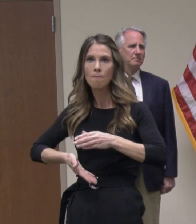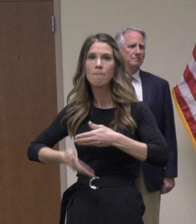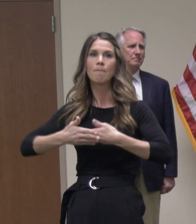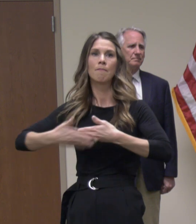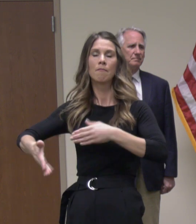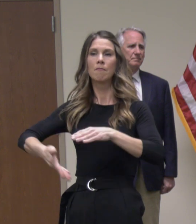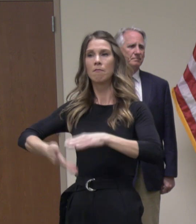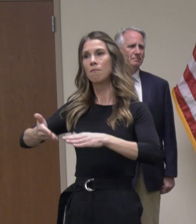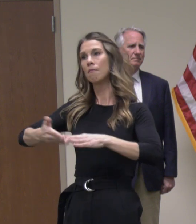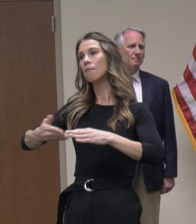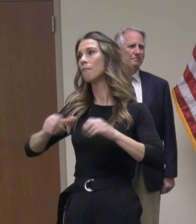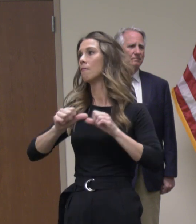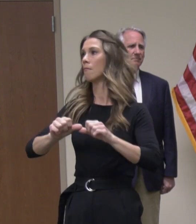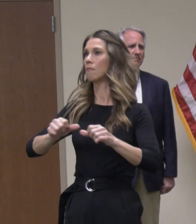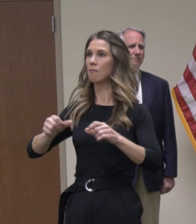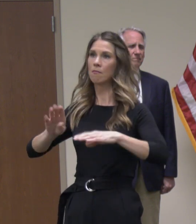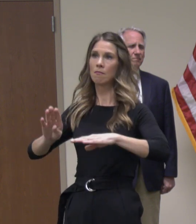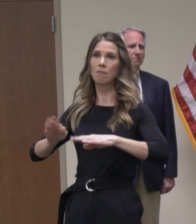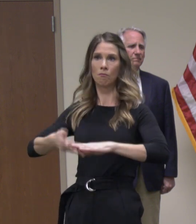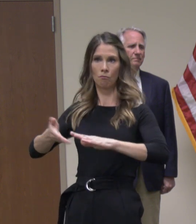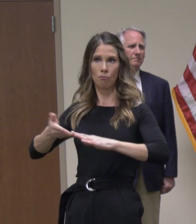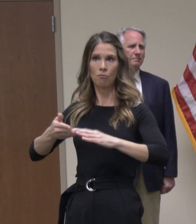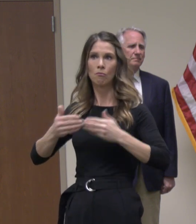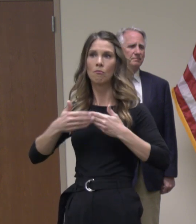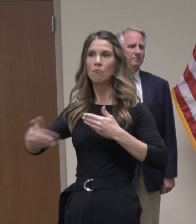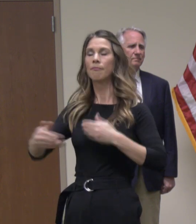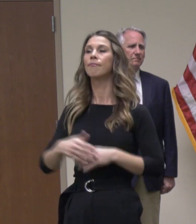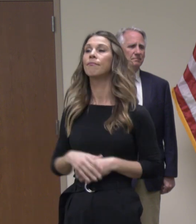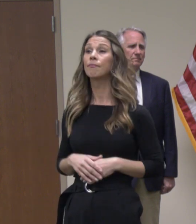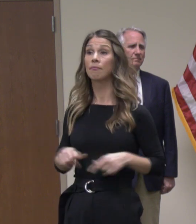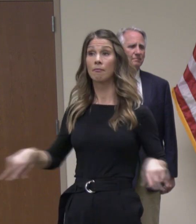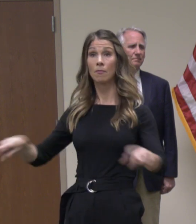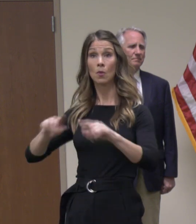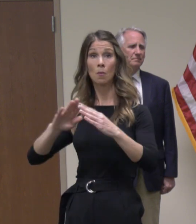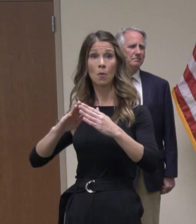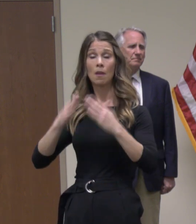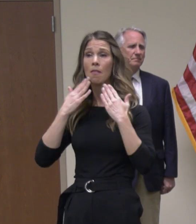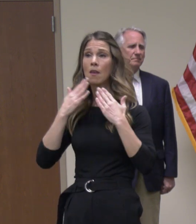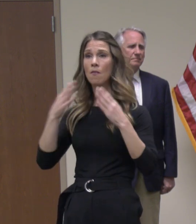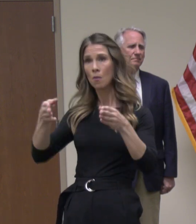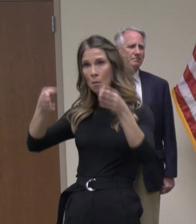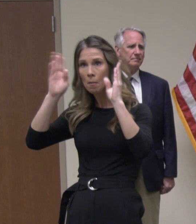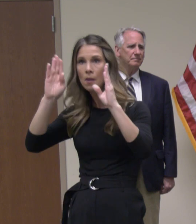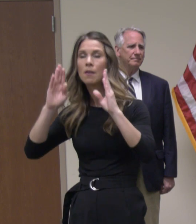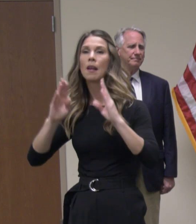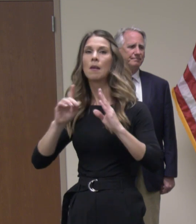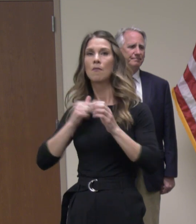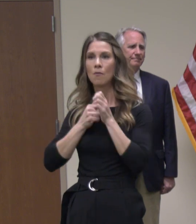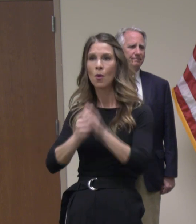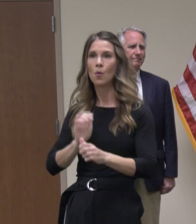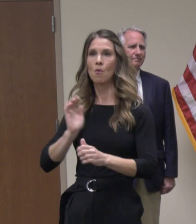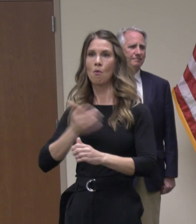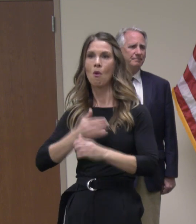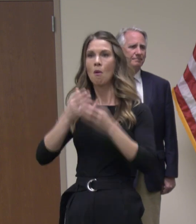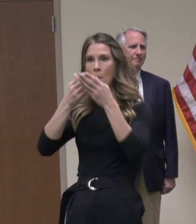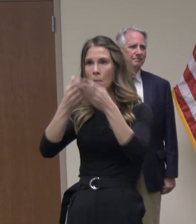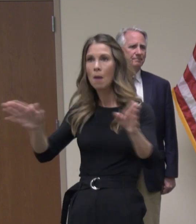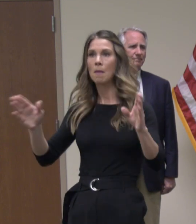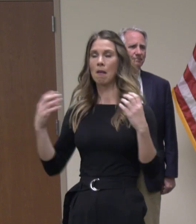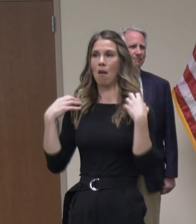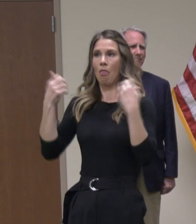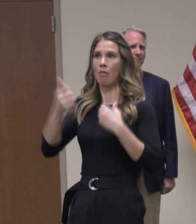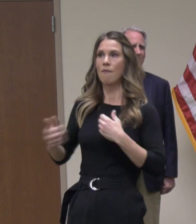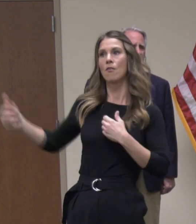better. I want to thank our community for all you are doing and for listening to our public health and government officials. This is